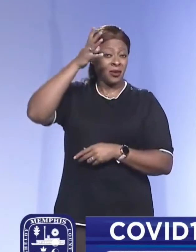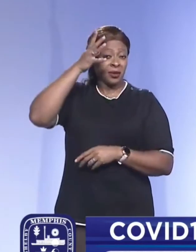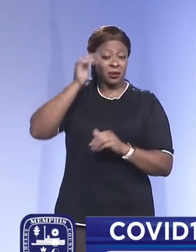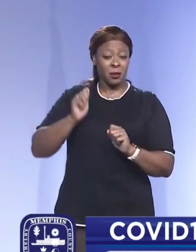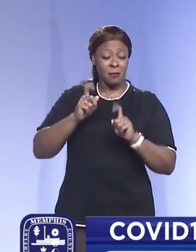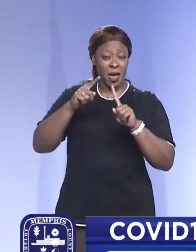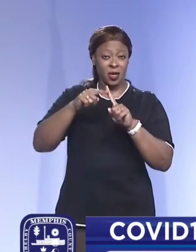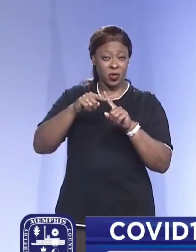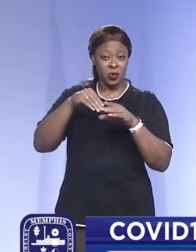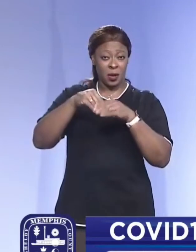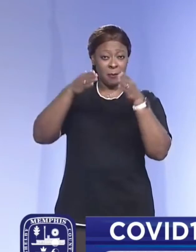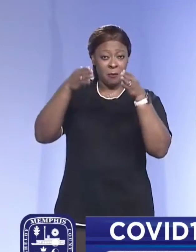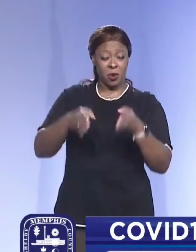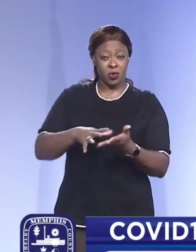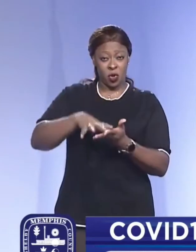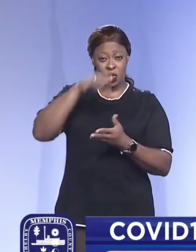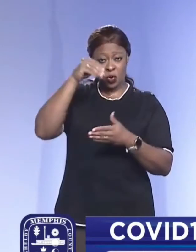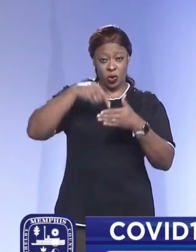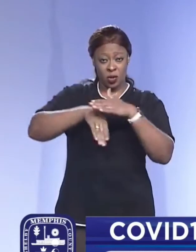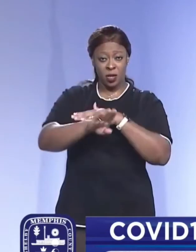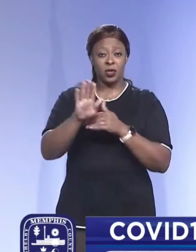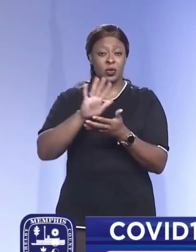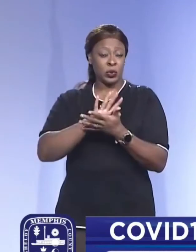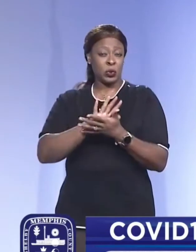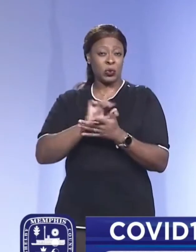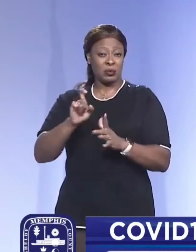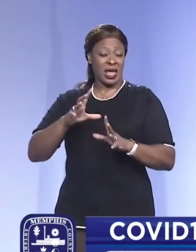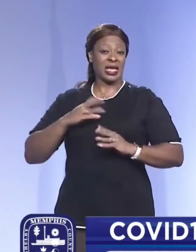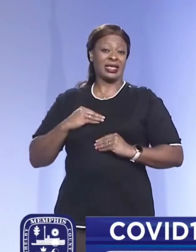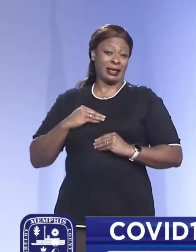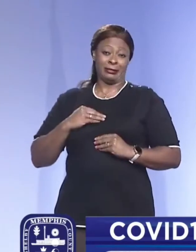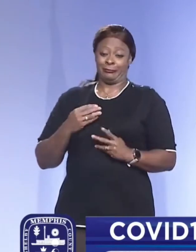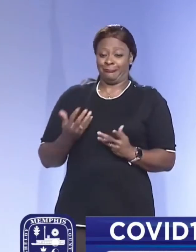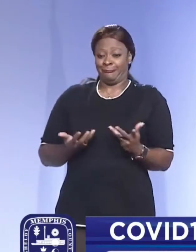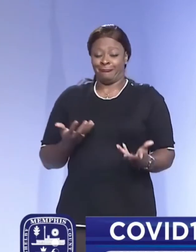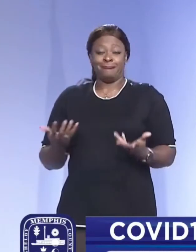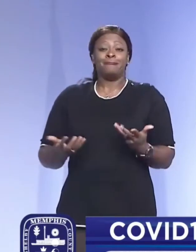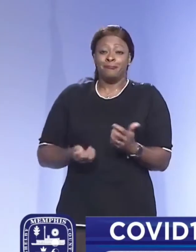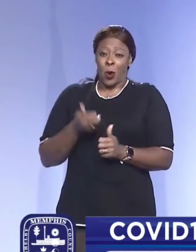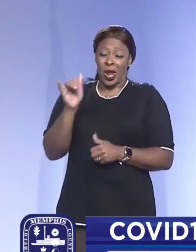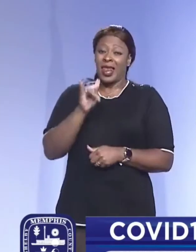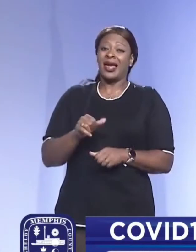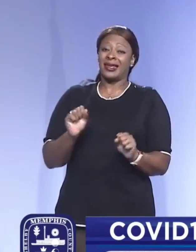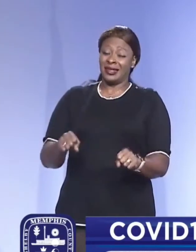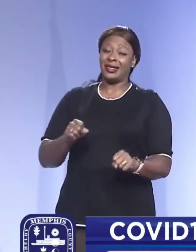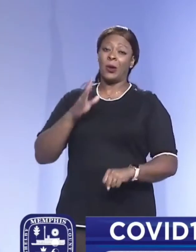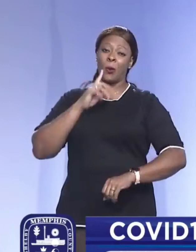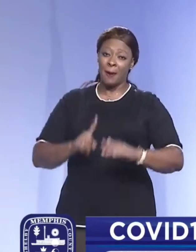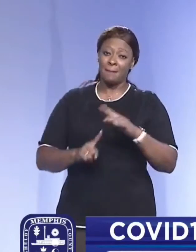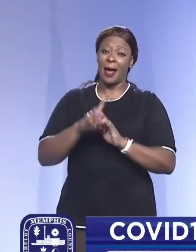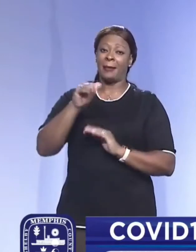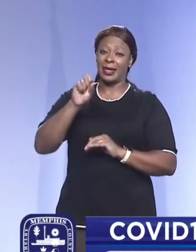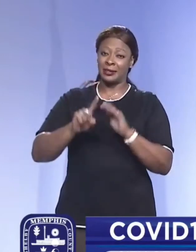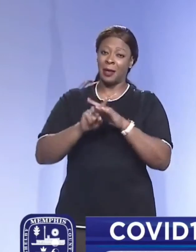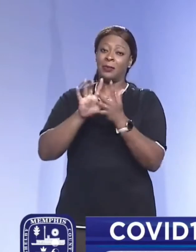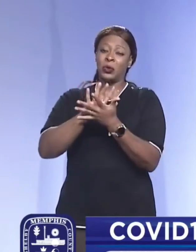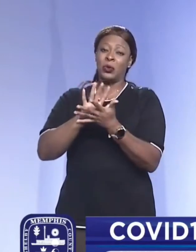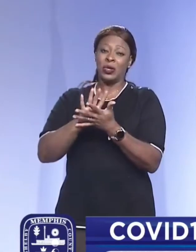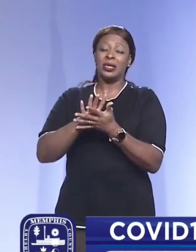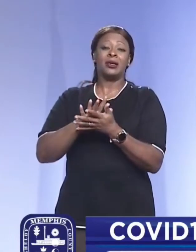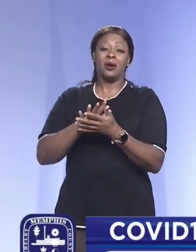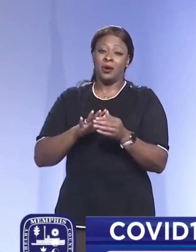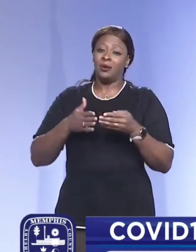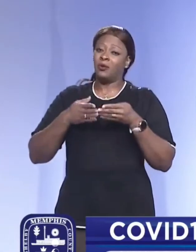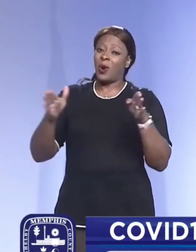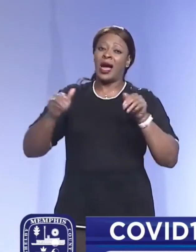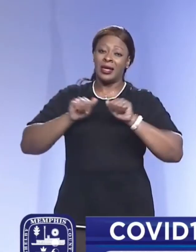learning be just have to accept the fact that it's likely there will be cases, potentially widespread?